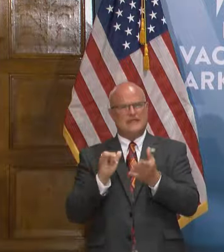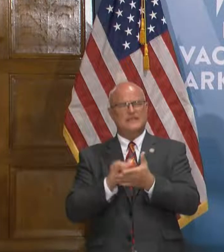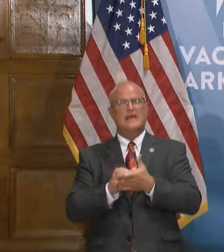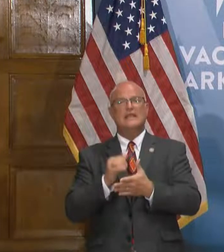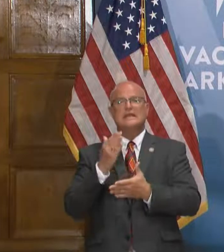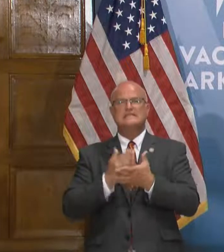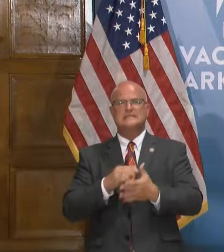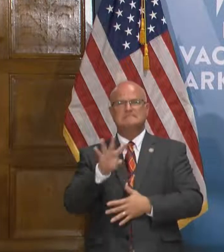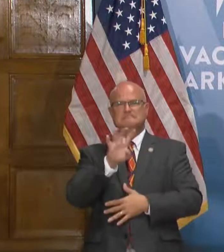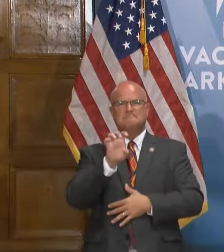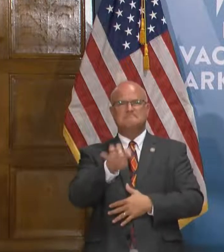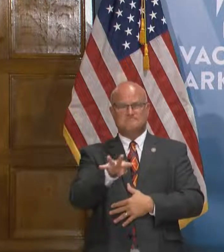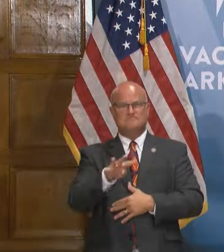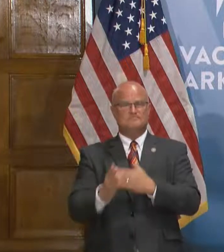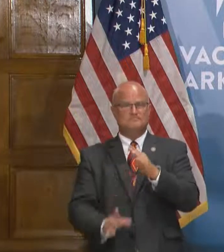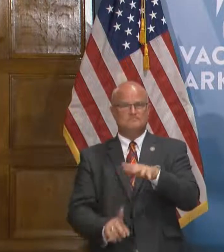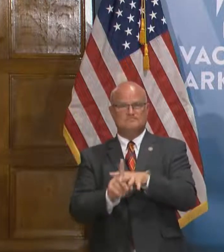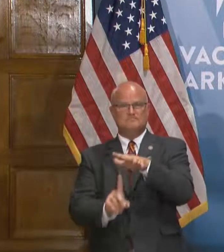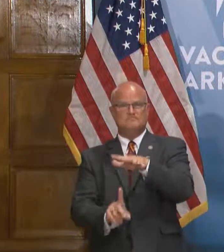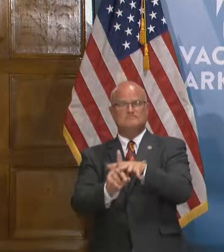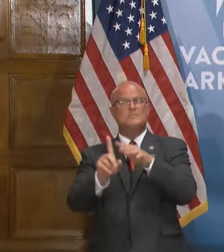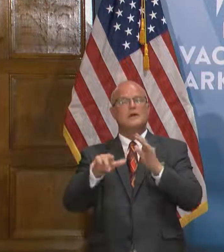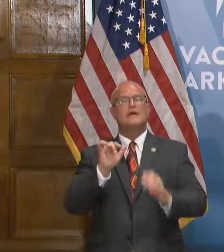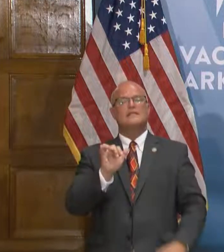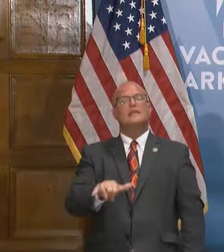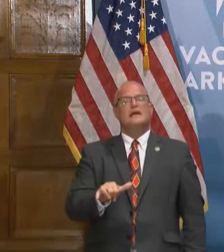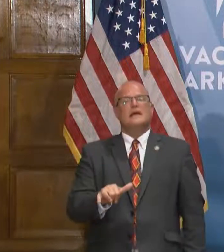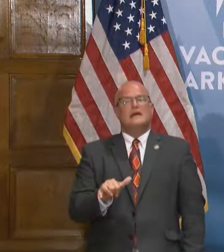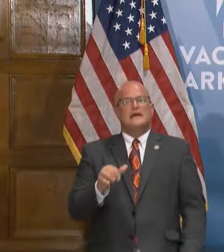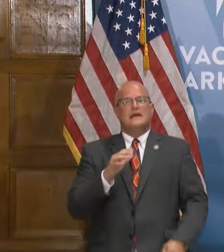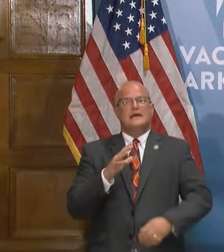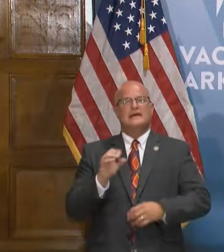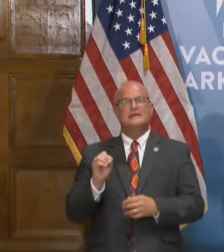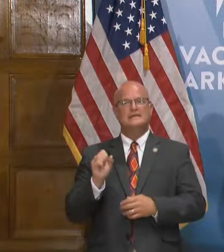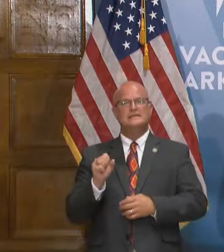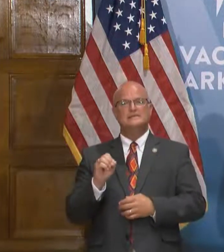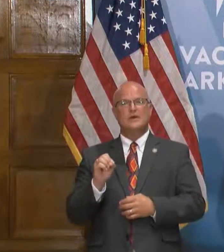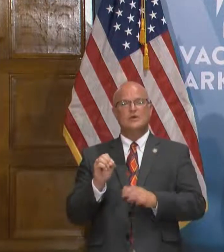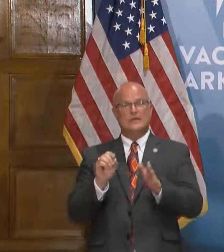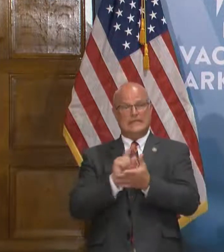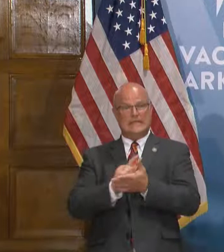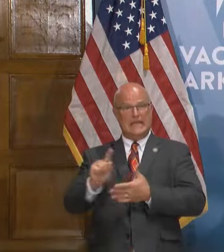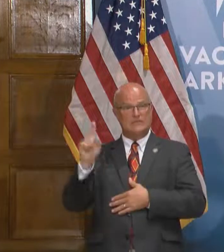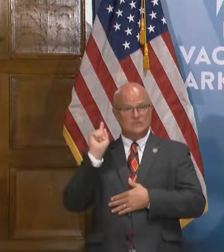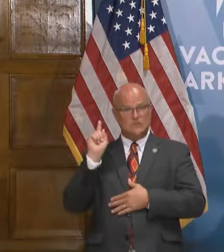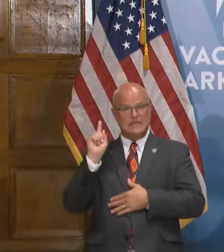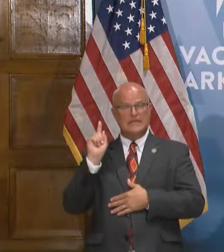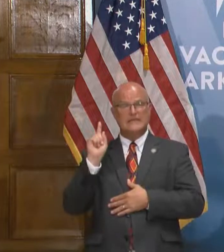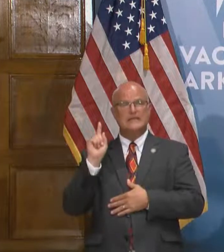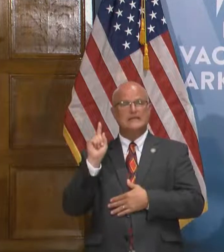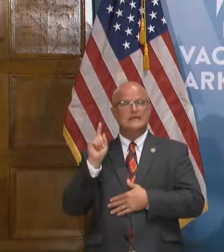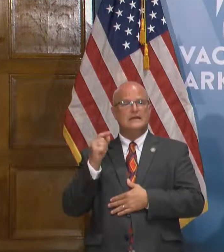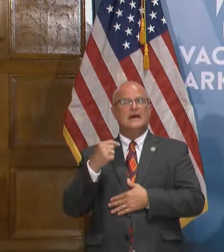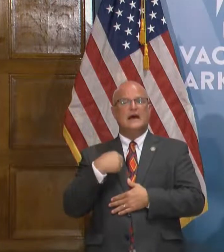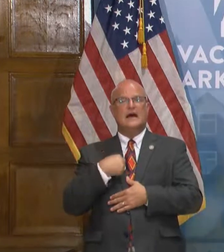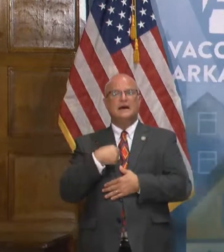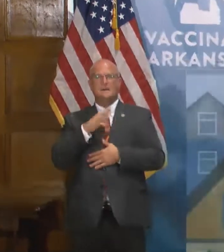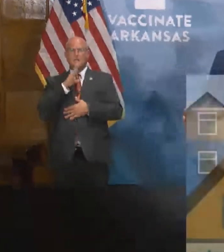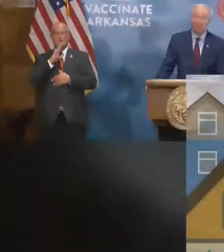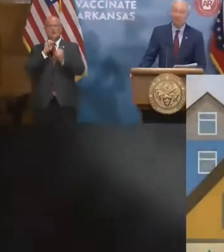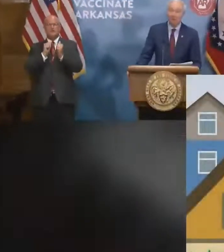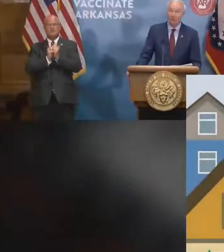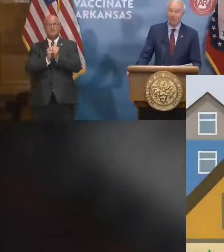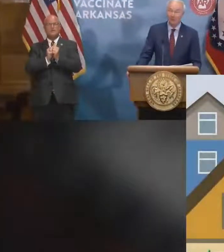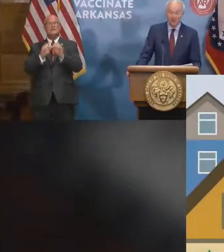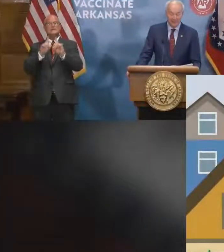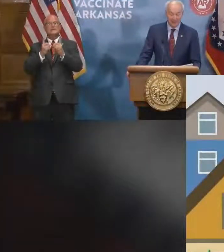been some questions arisen on that. And last week, I directed Department of Human Services